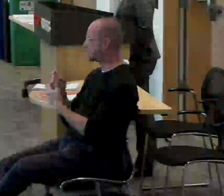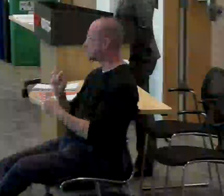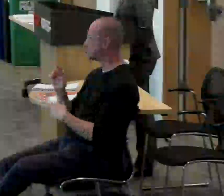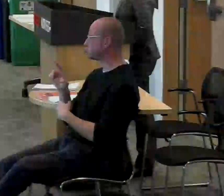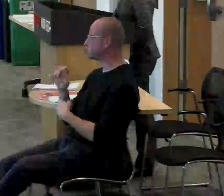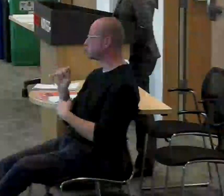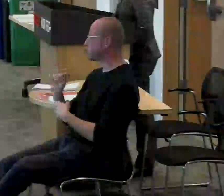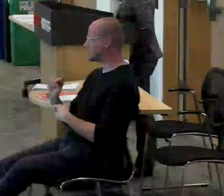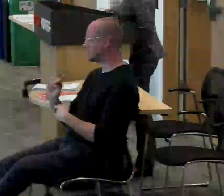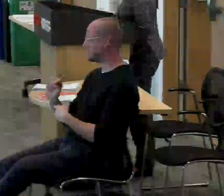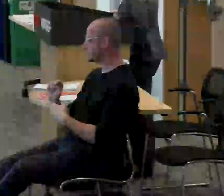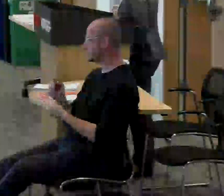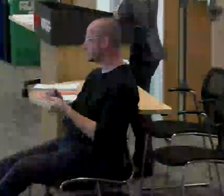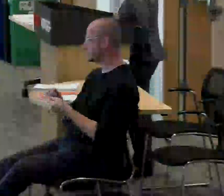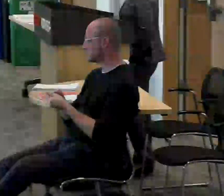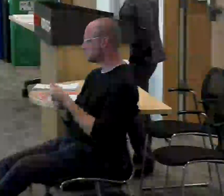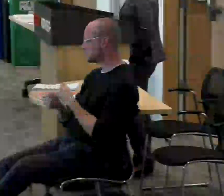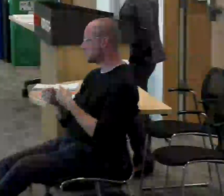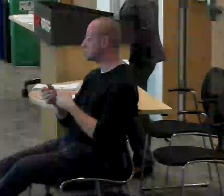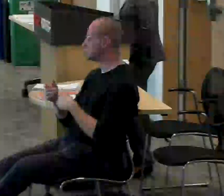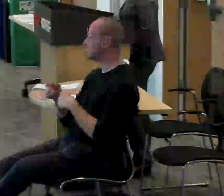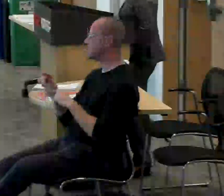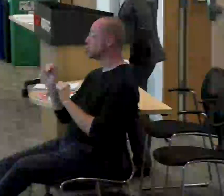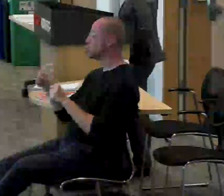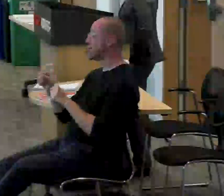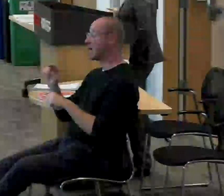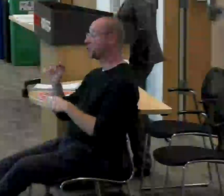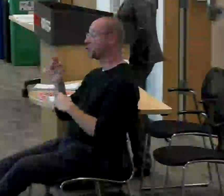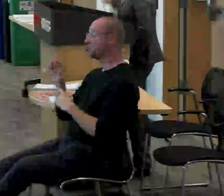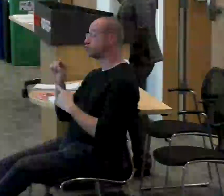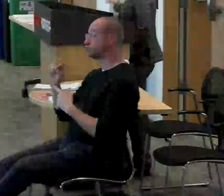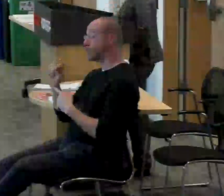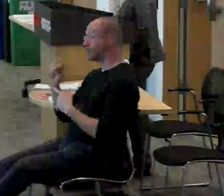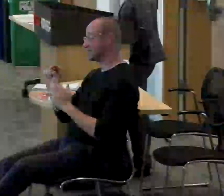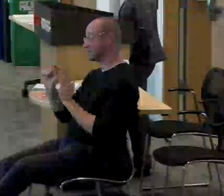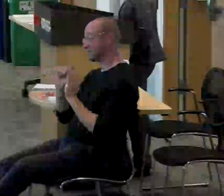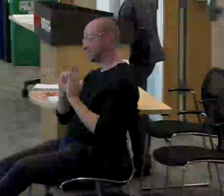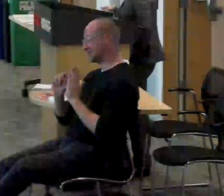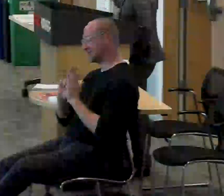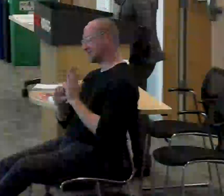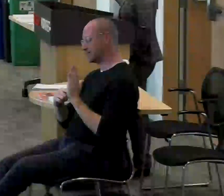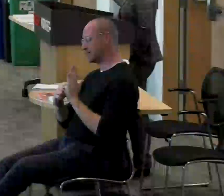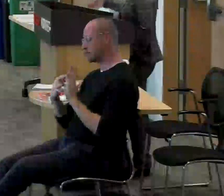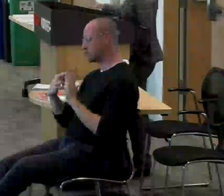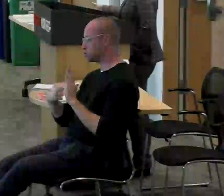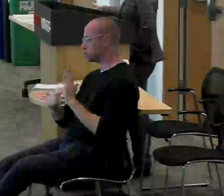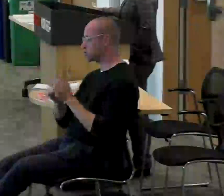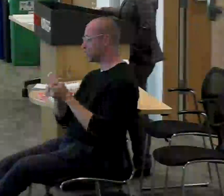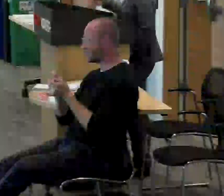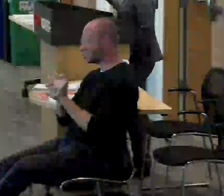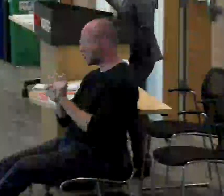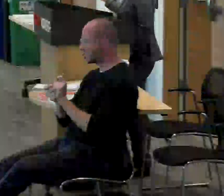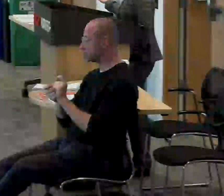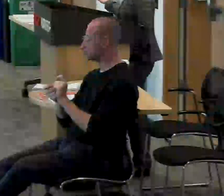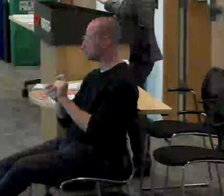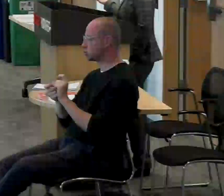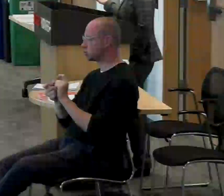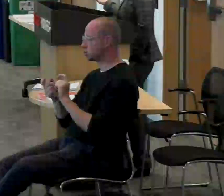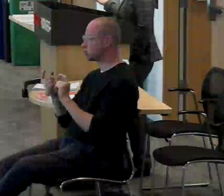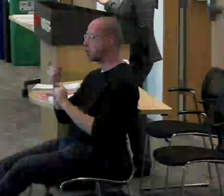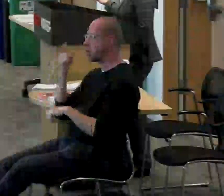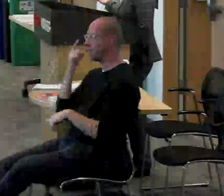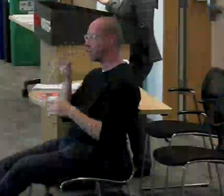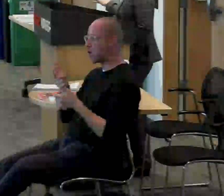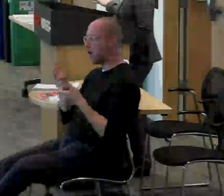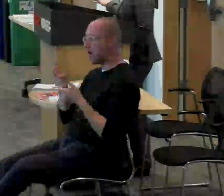could change the verbiage of the trust, legal verbiage of your trust to auto-populate,